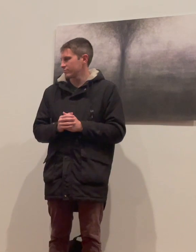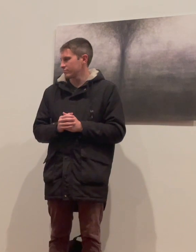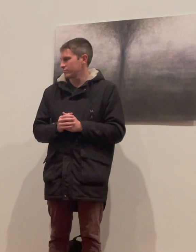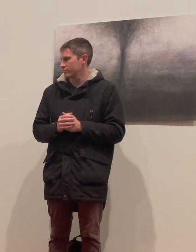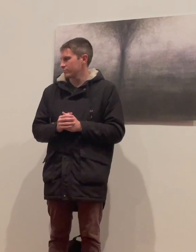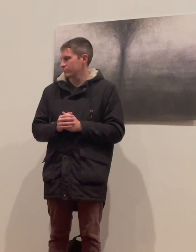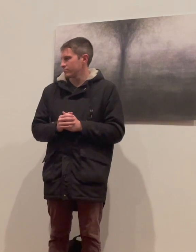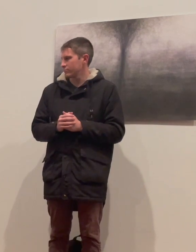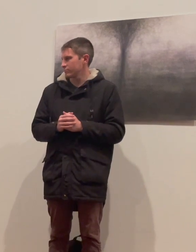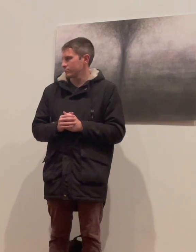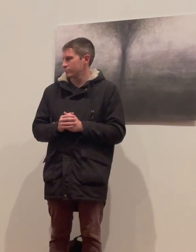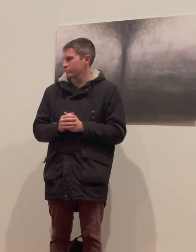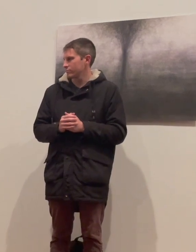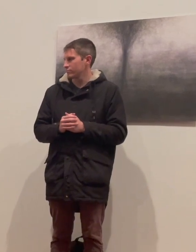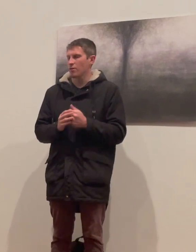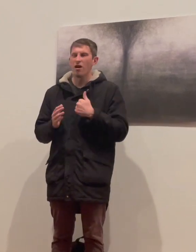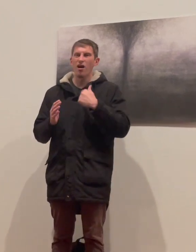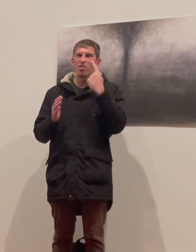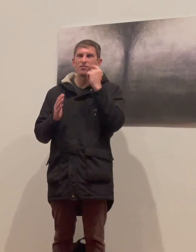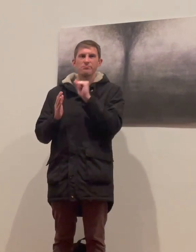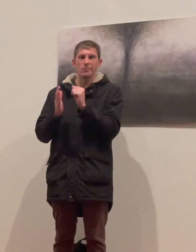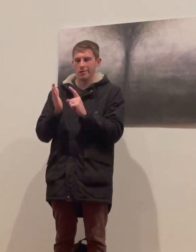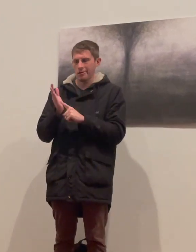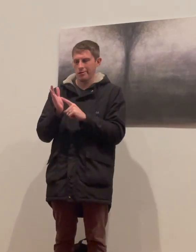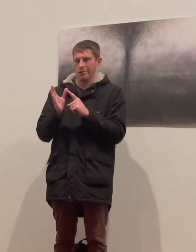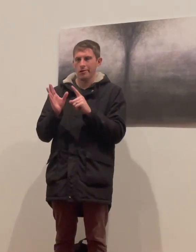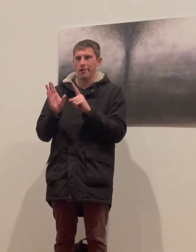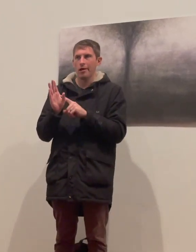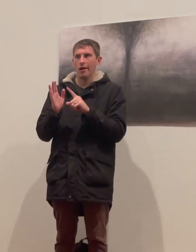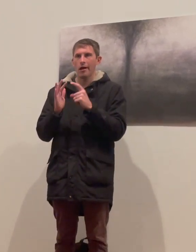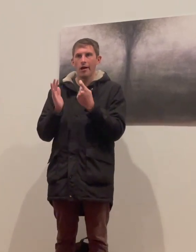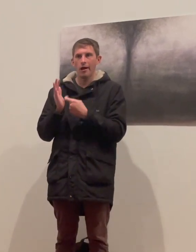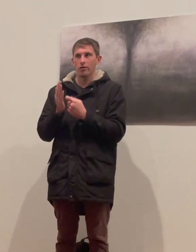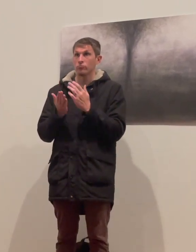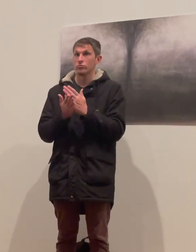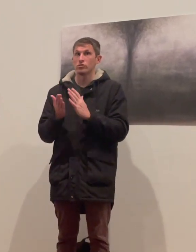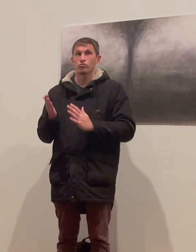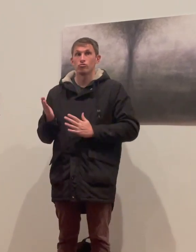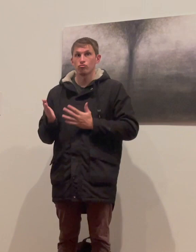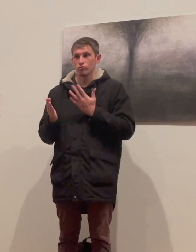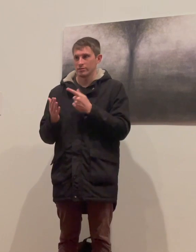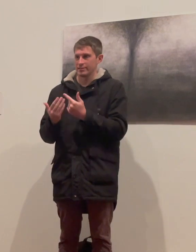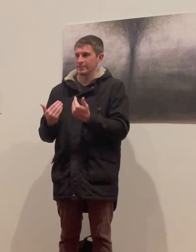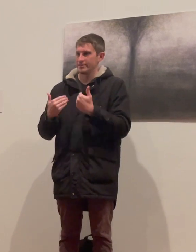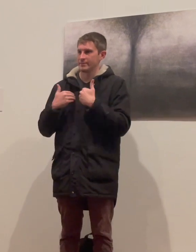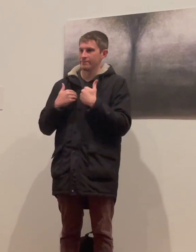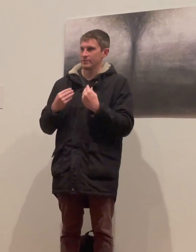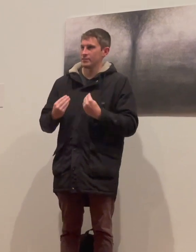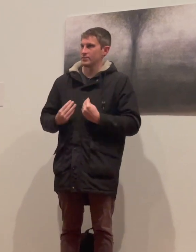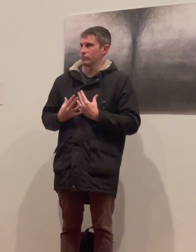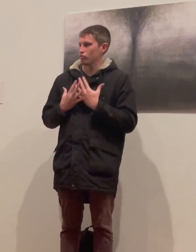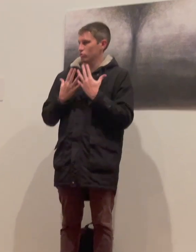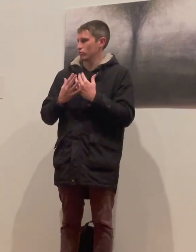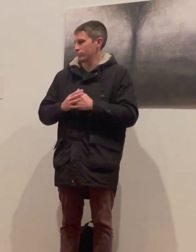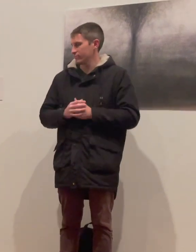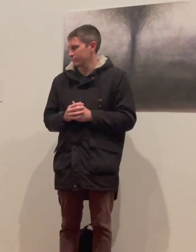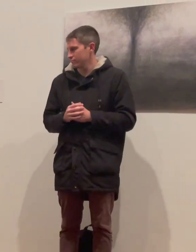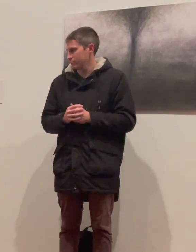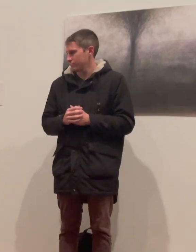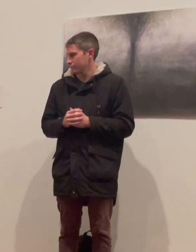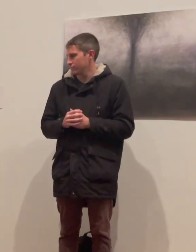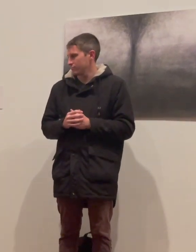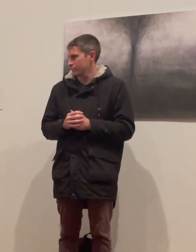I think the glaze is interesting because it changes when it gets fired, and it's